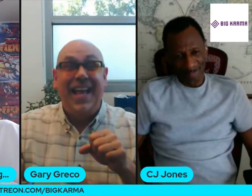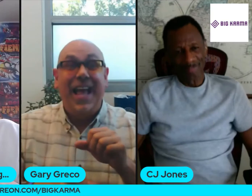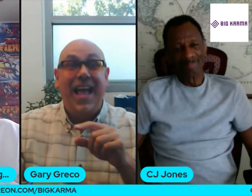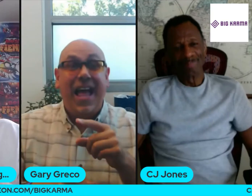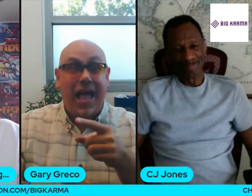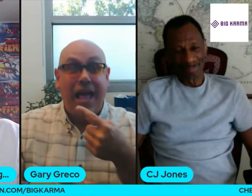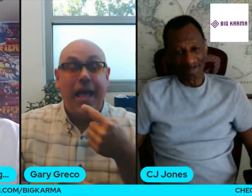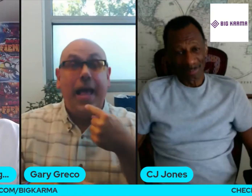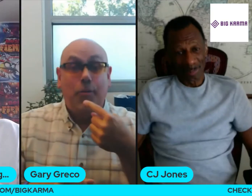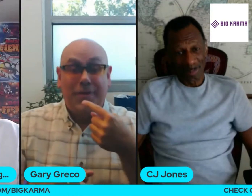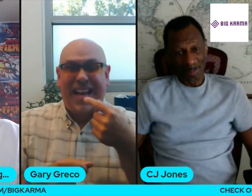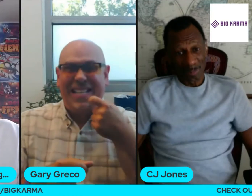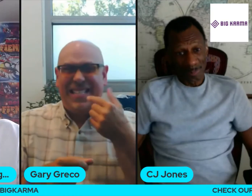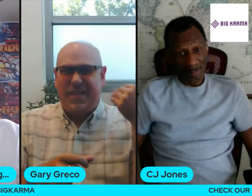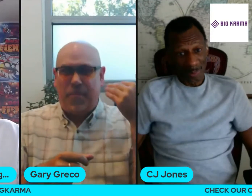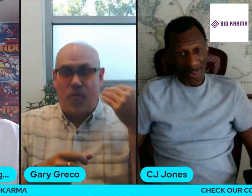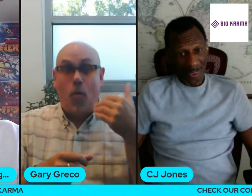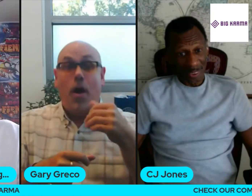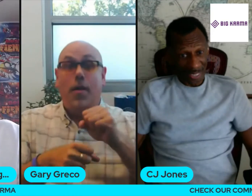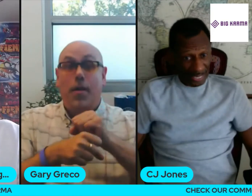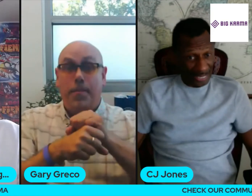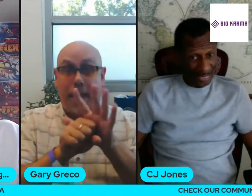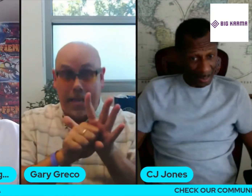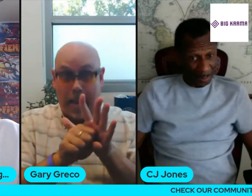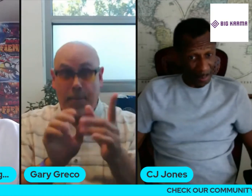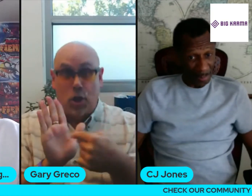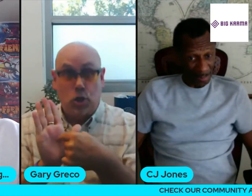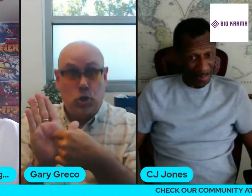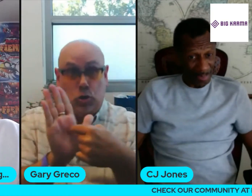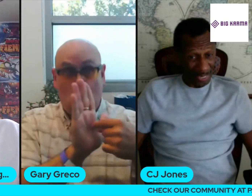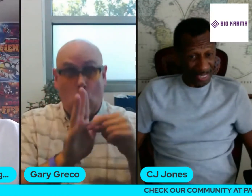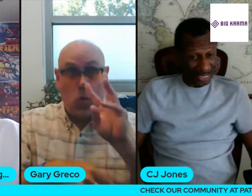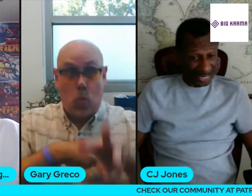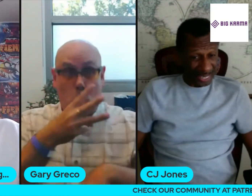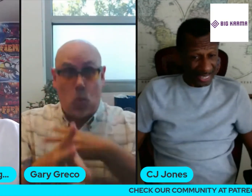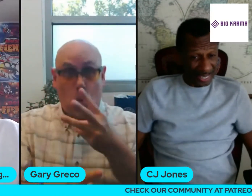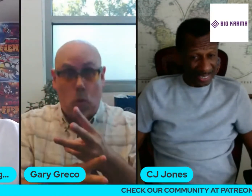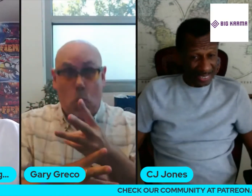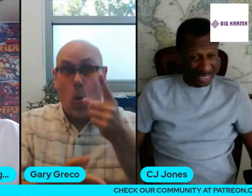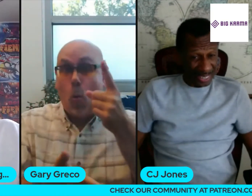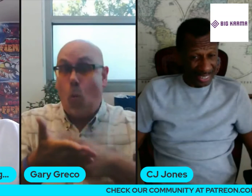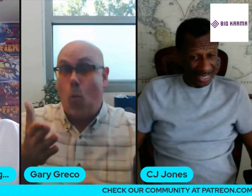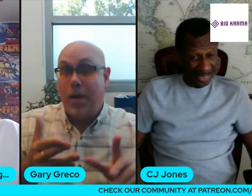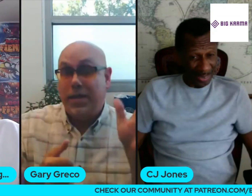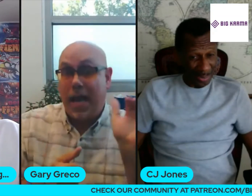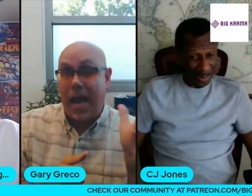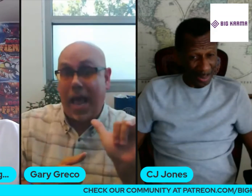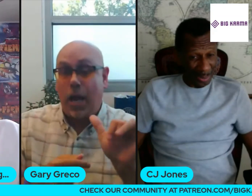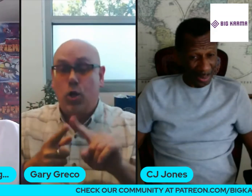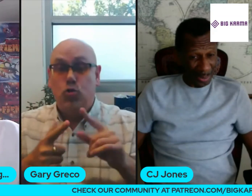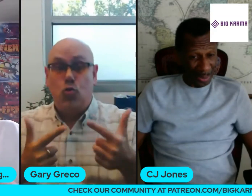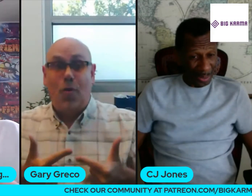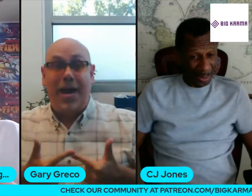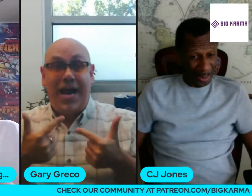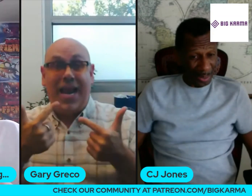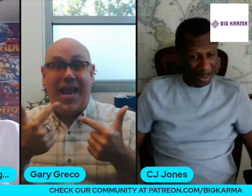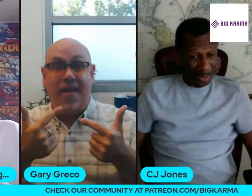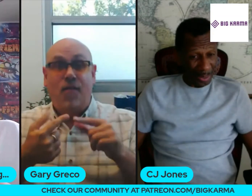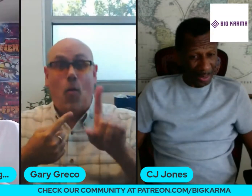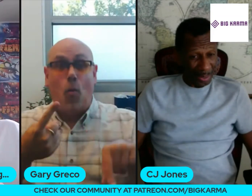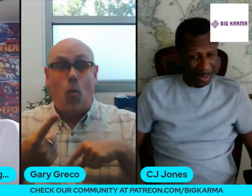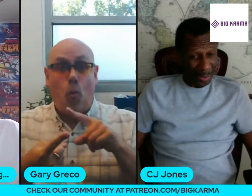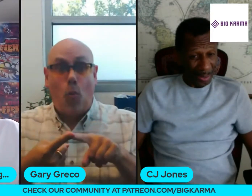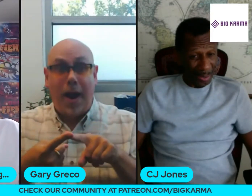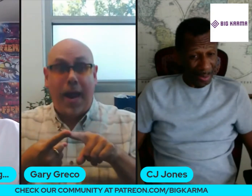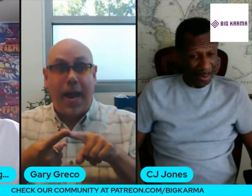the pandemic showed the whole world what it is like to live like when you are removed